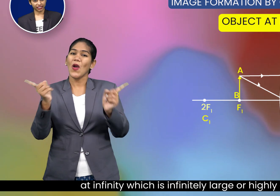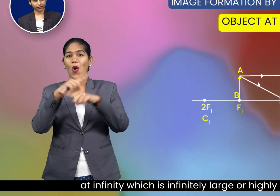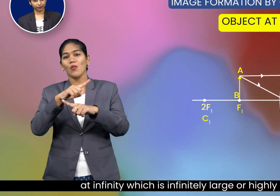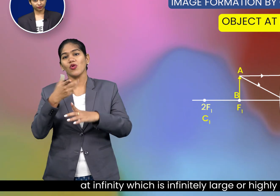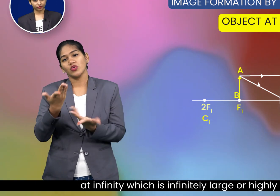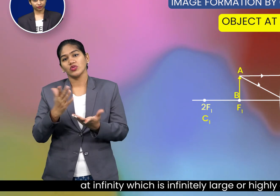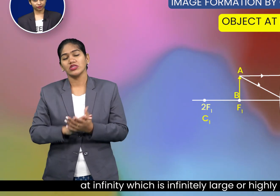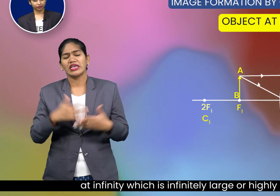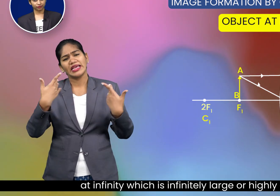infinity,